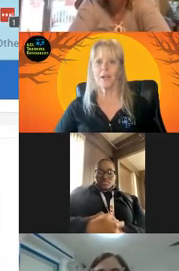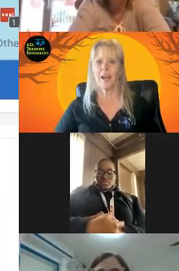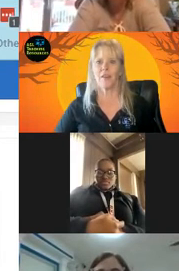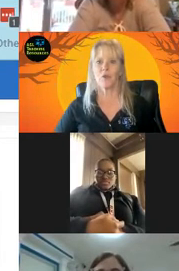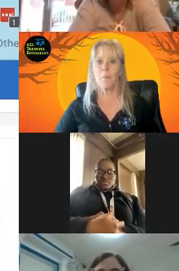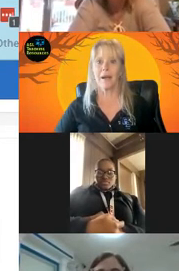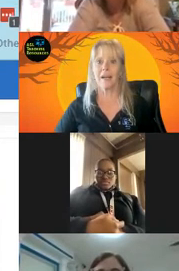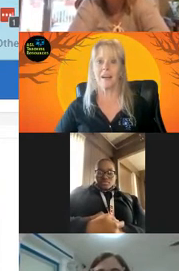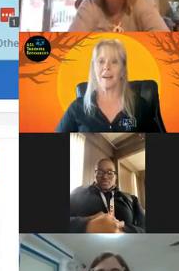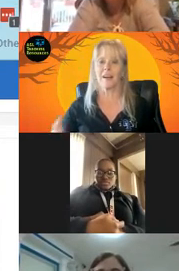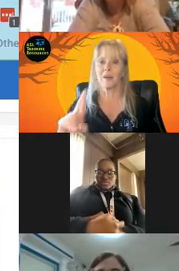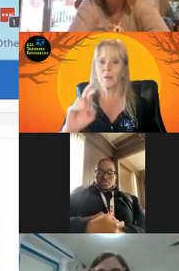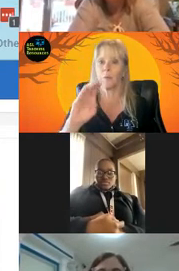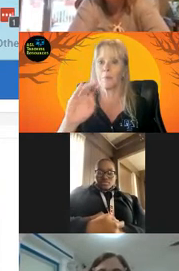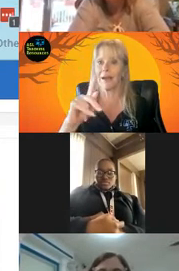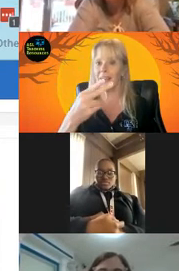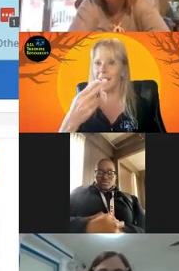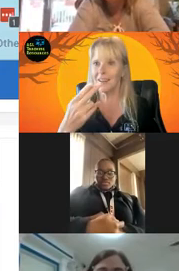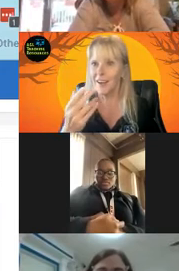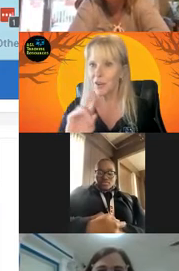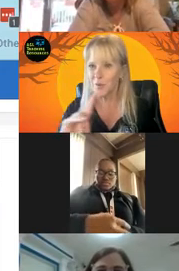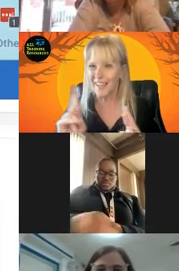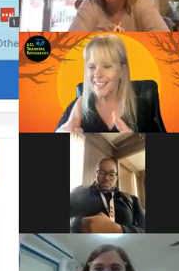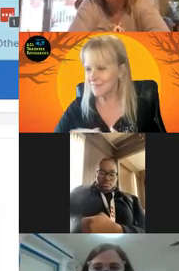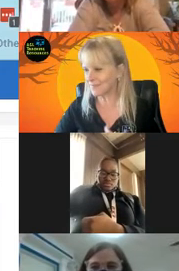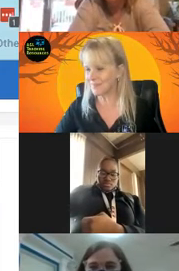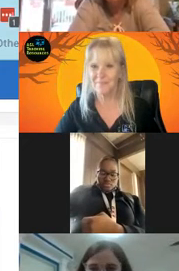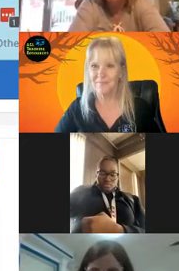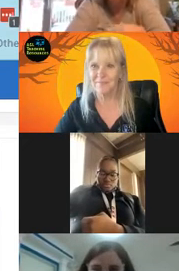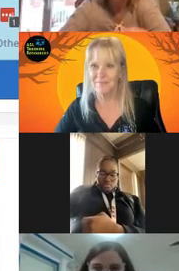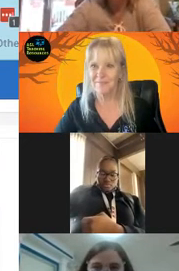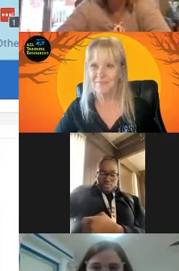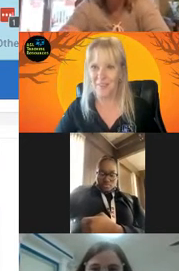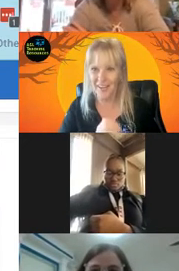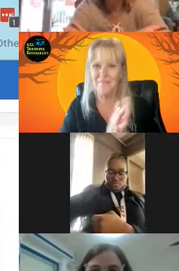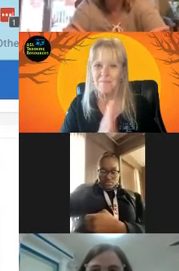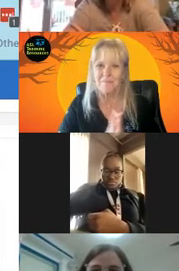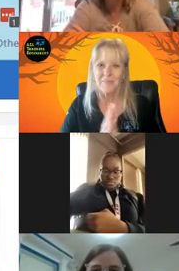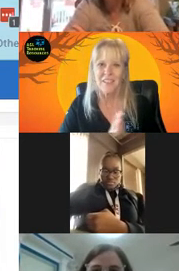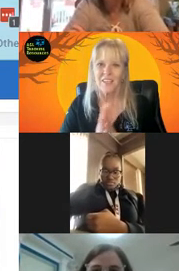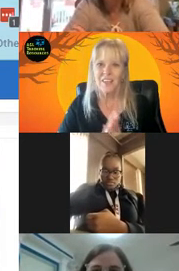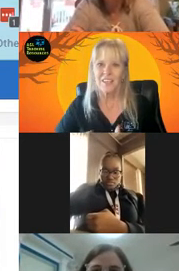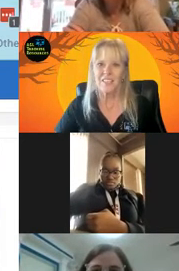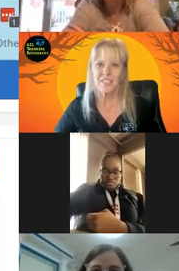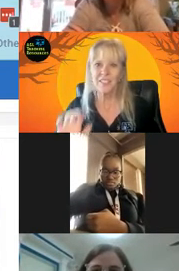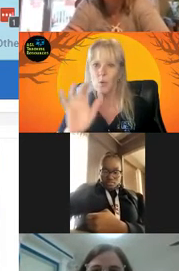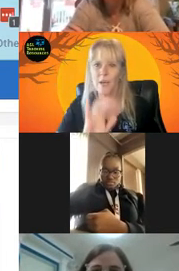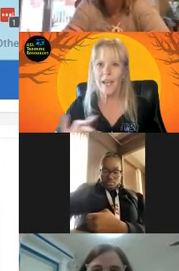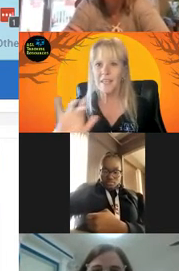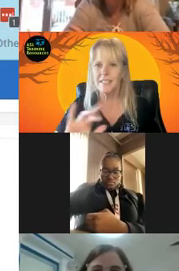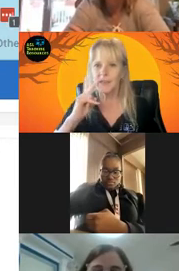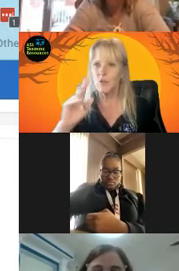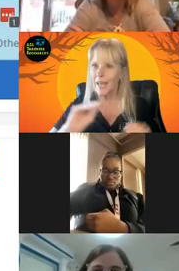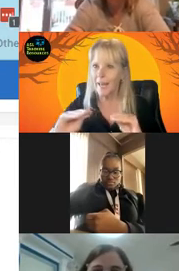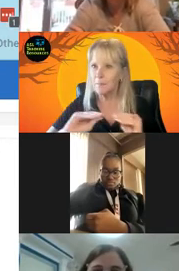And we have Rebecca. Rebecca, are you ready? Okay. So let's go